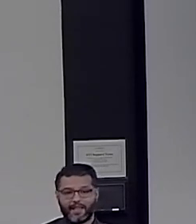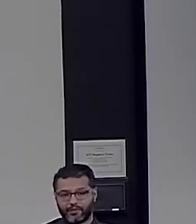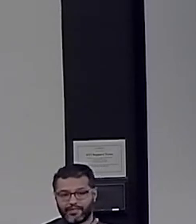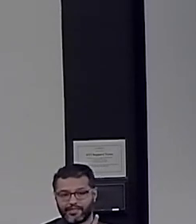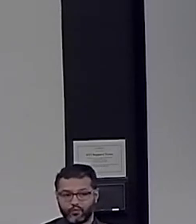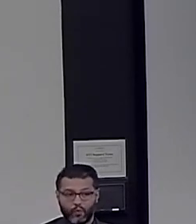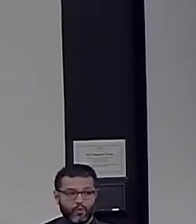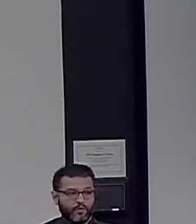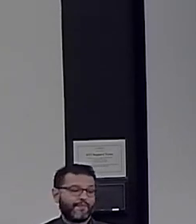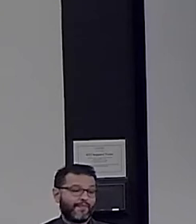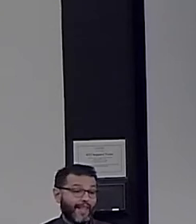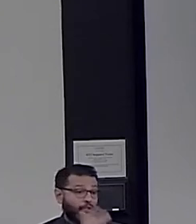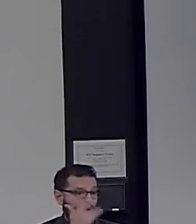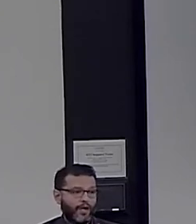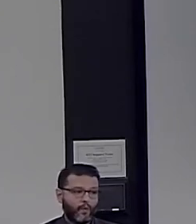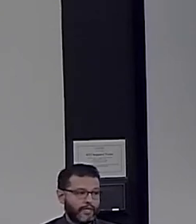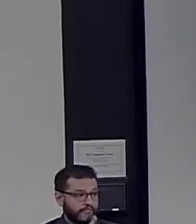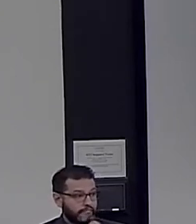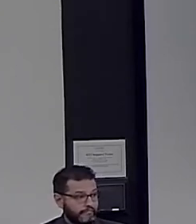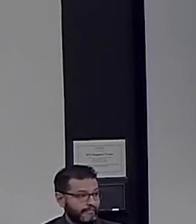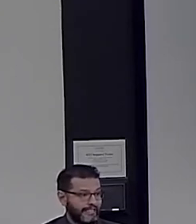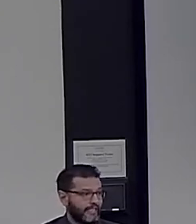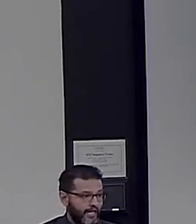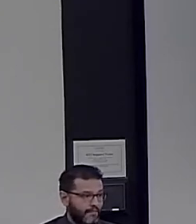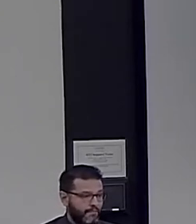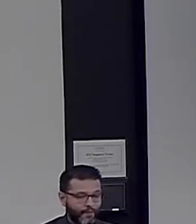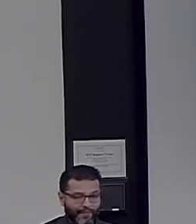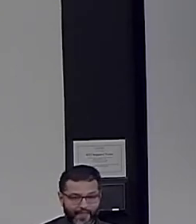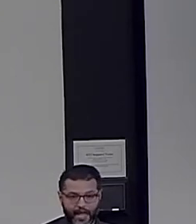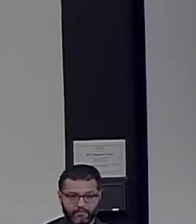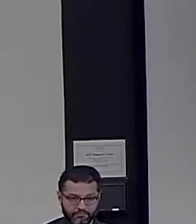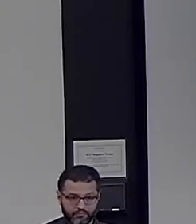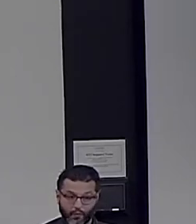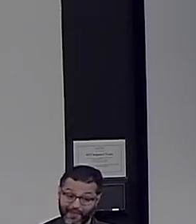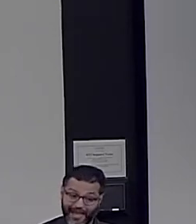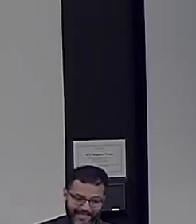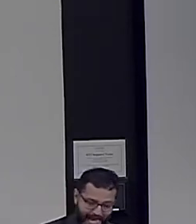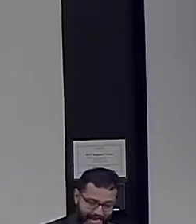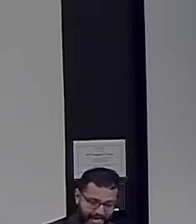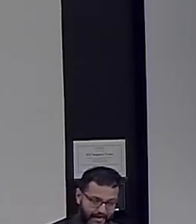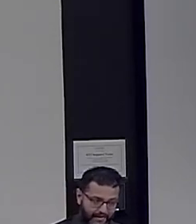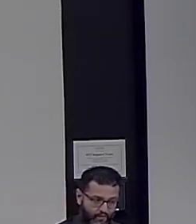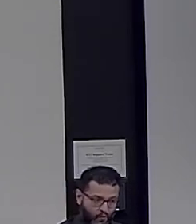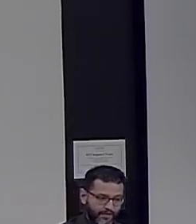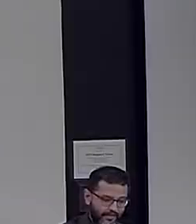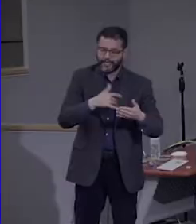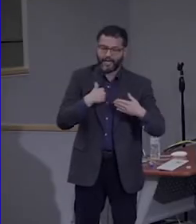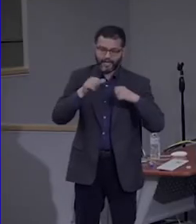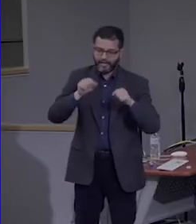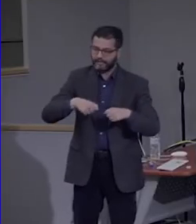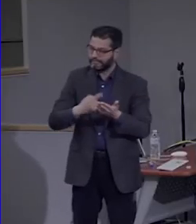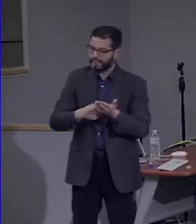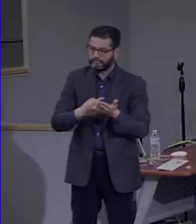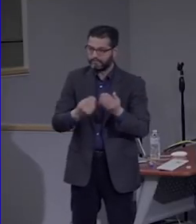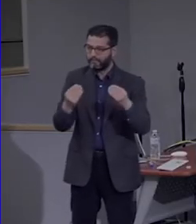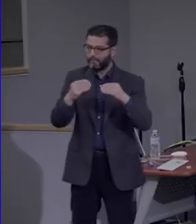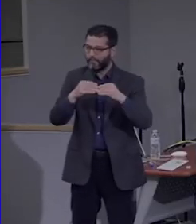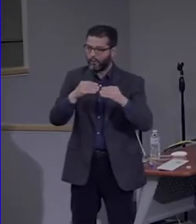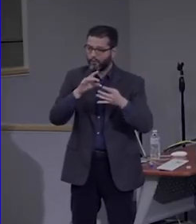about it so alright so here we go now that was the end of that study there's a lot more in it but I'm not going to tell you all about it